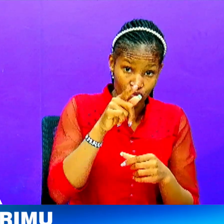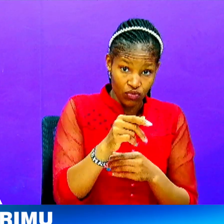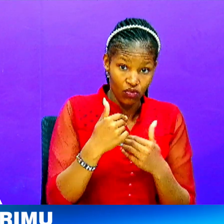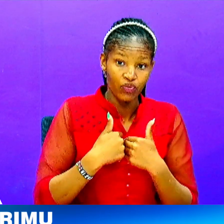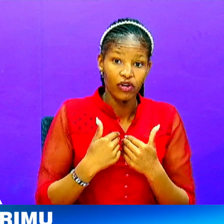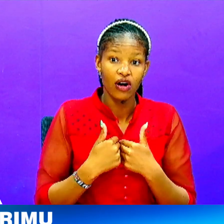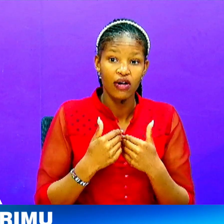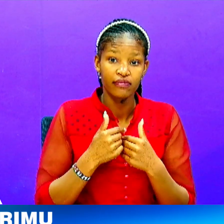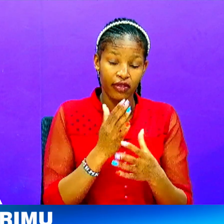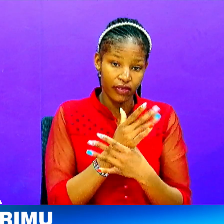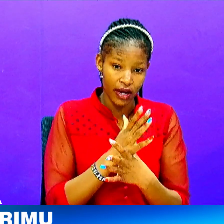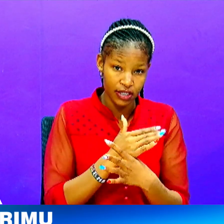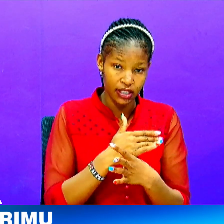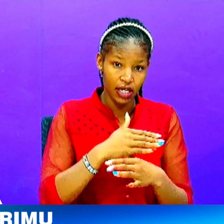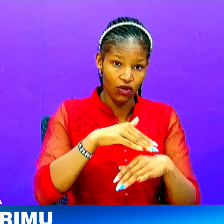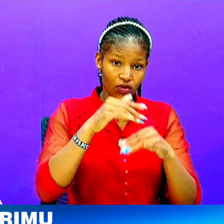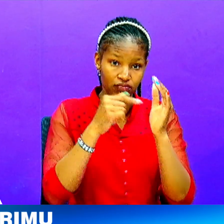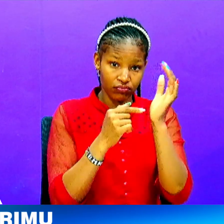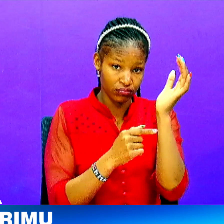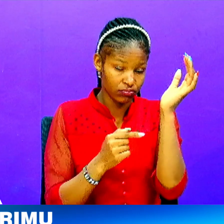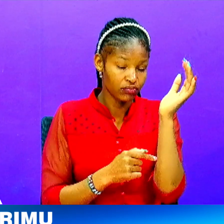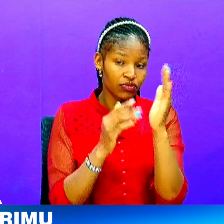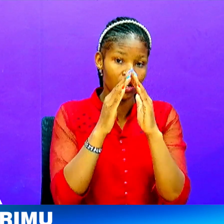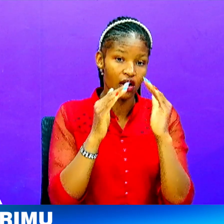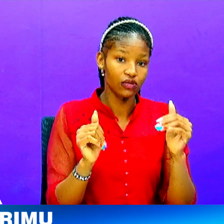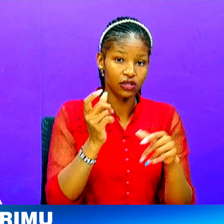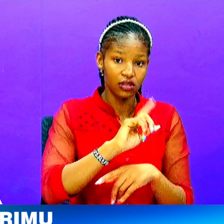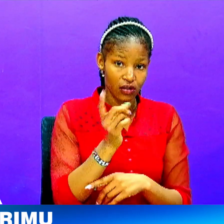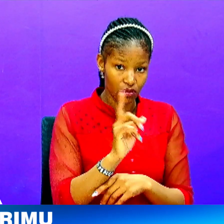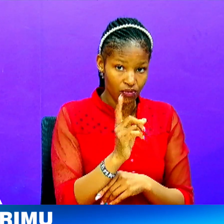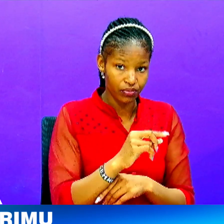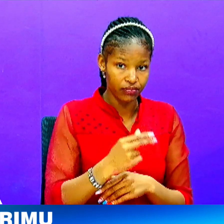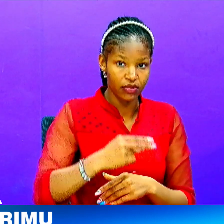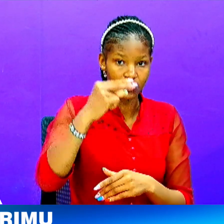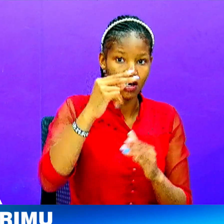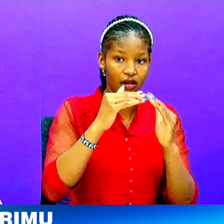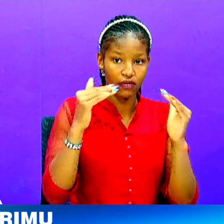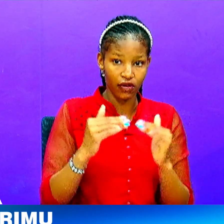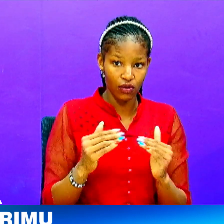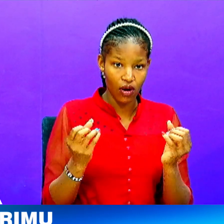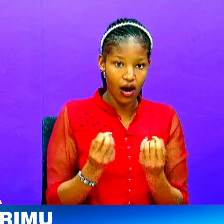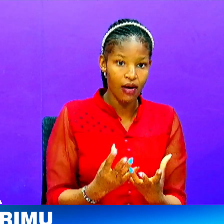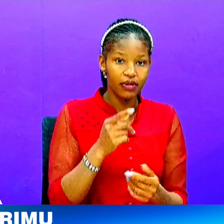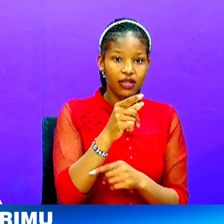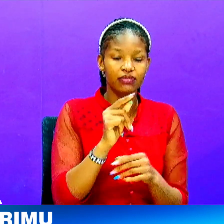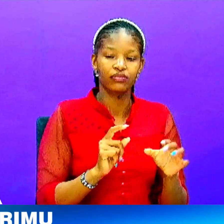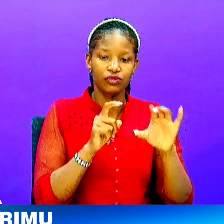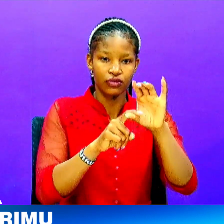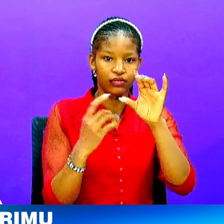DRC crisis held Thursday at State House, Nairobi. The high-level summit was